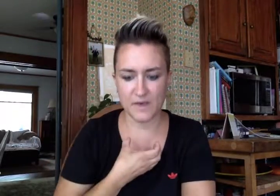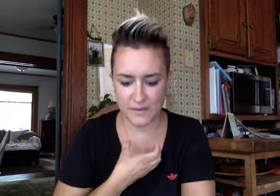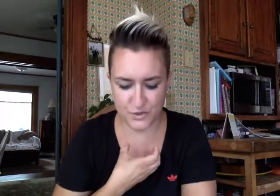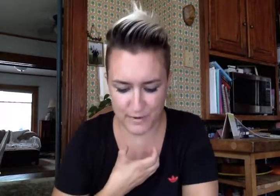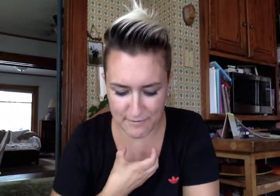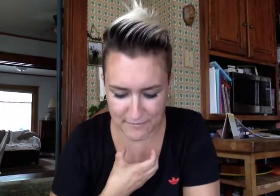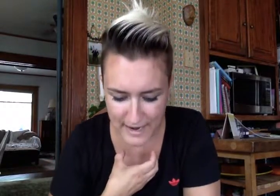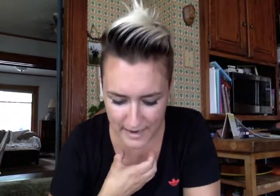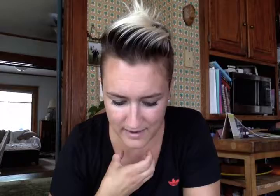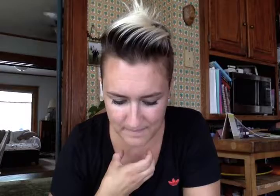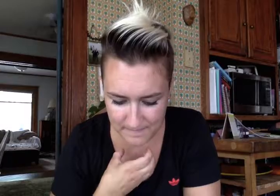the giraffe neck.